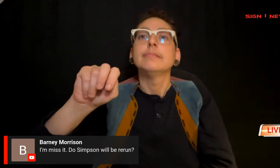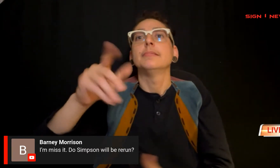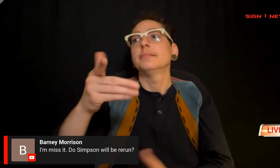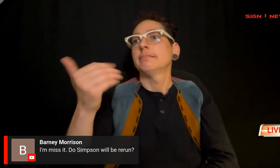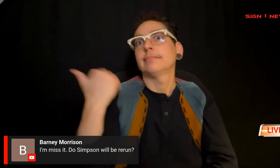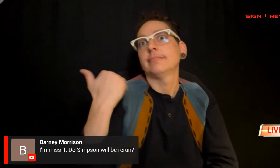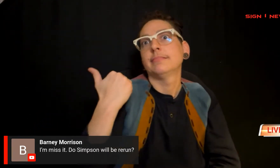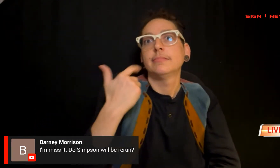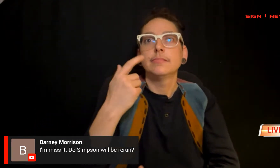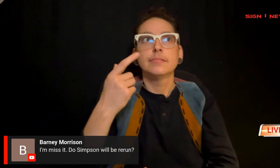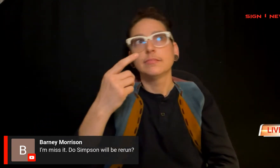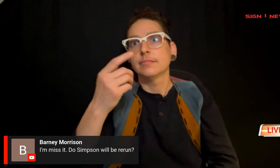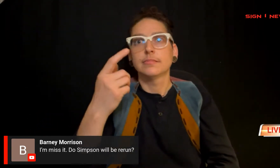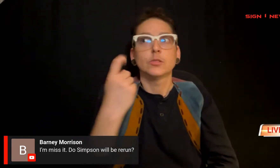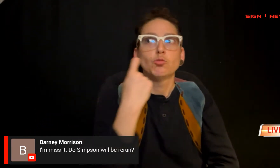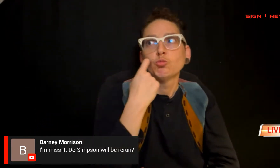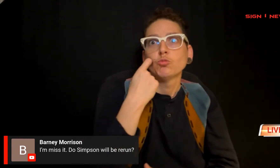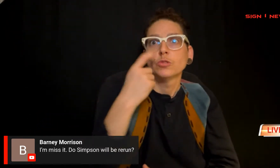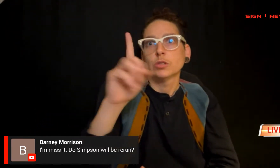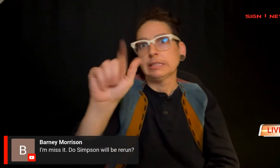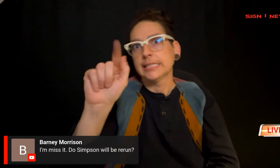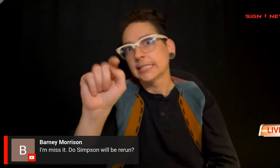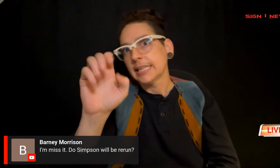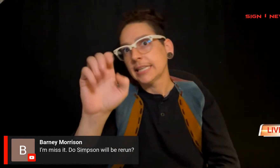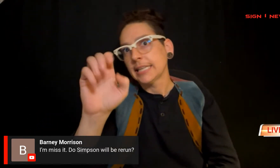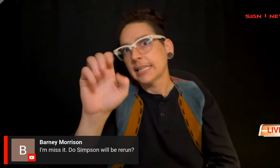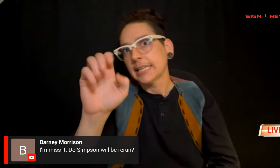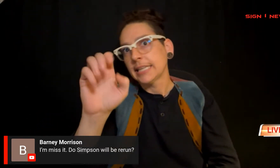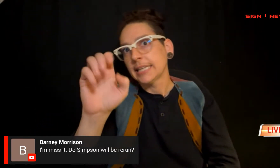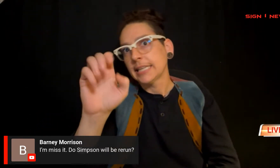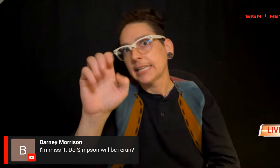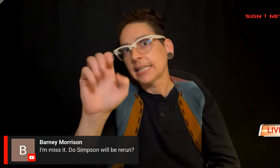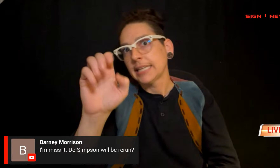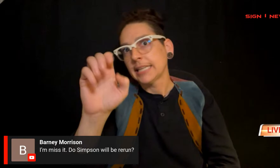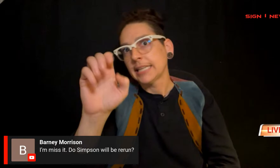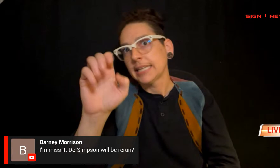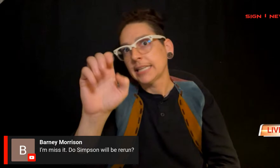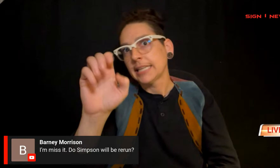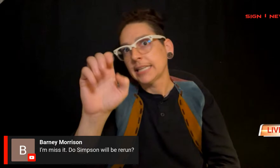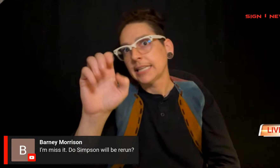and look for The Simpsons, the most recent date